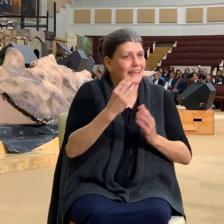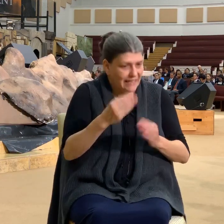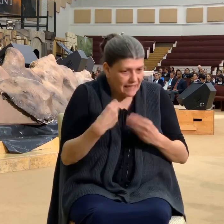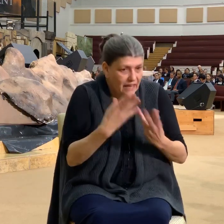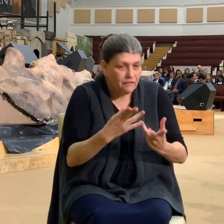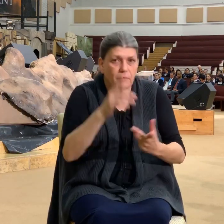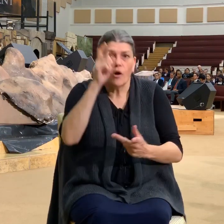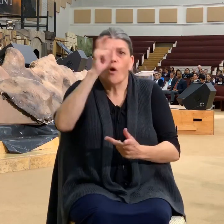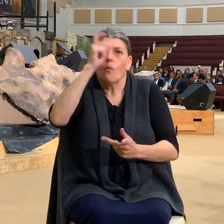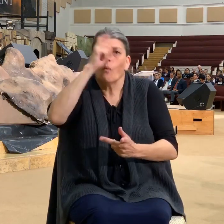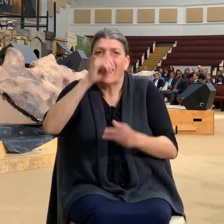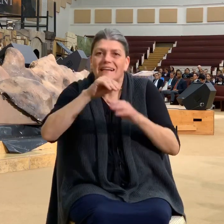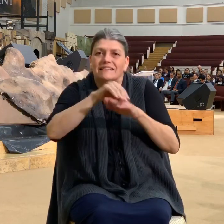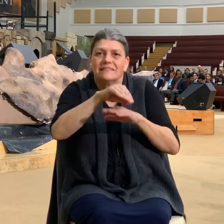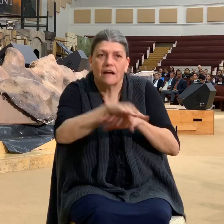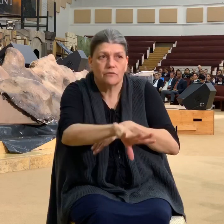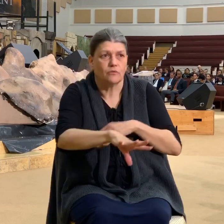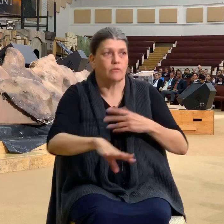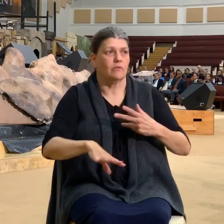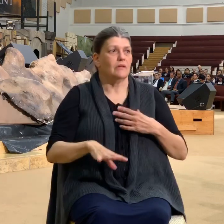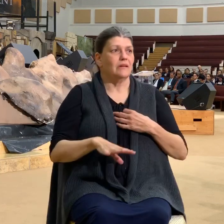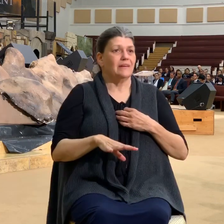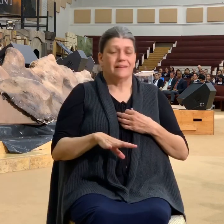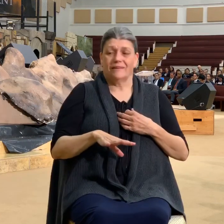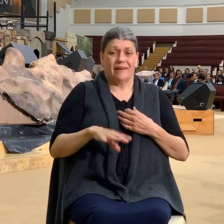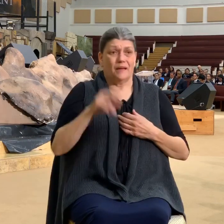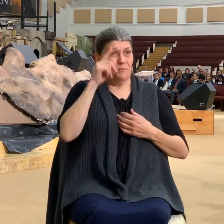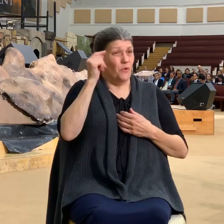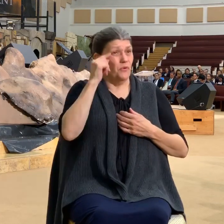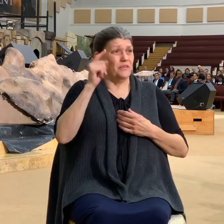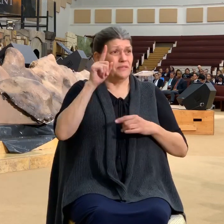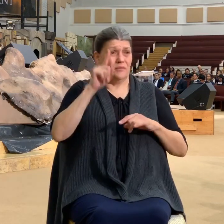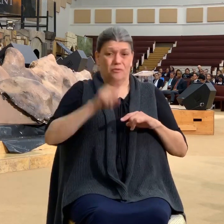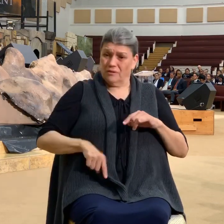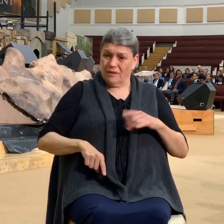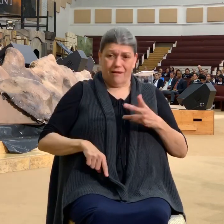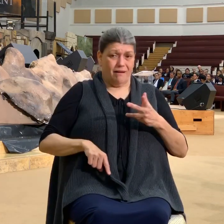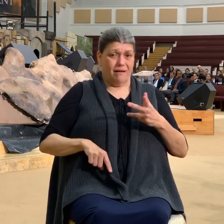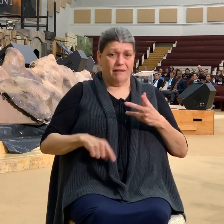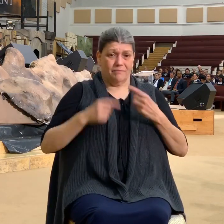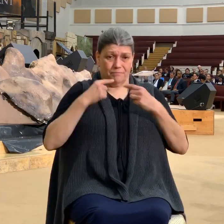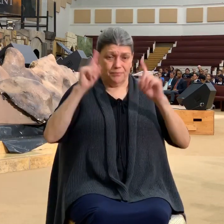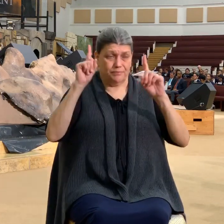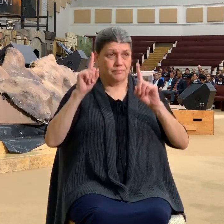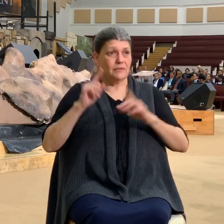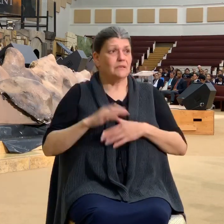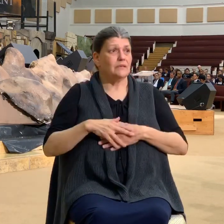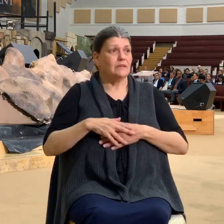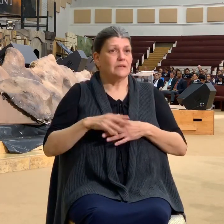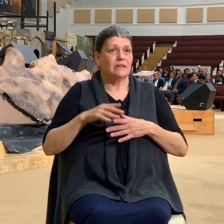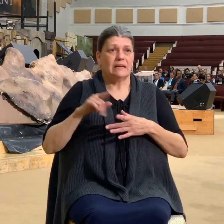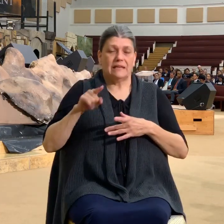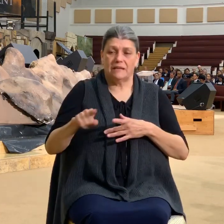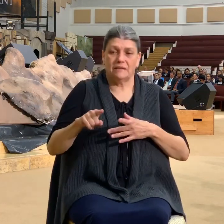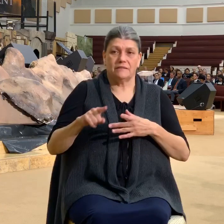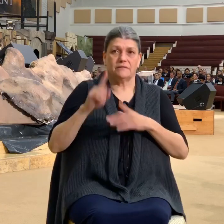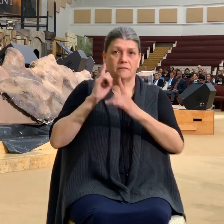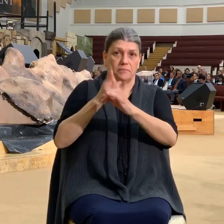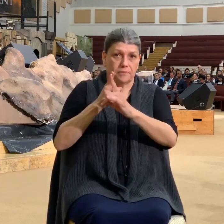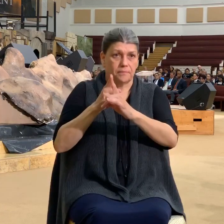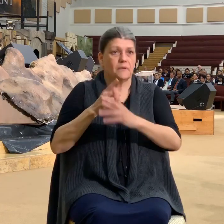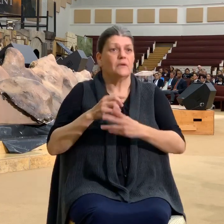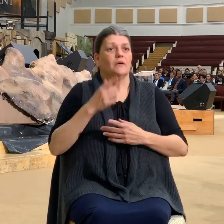success in fulfilling the will of God because he took to note godly counsel.